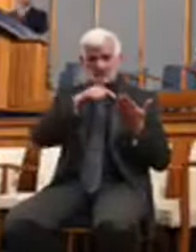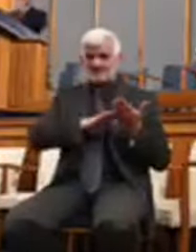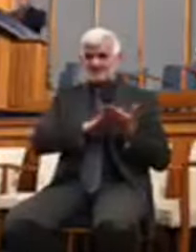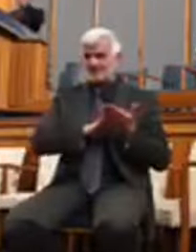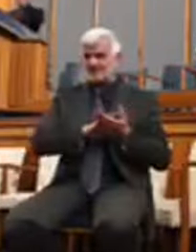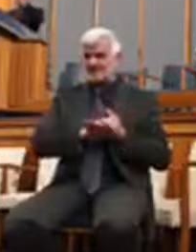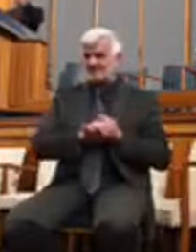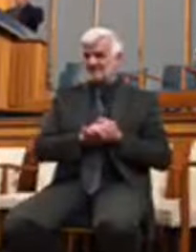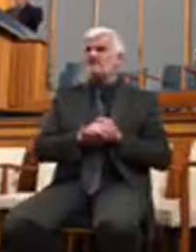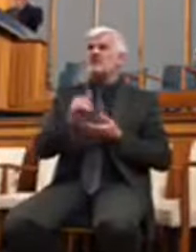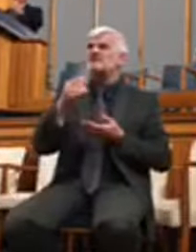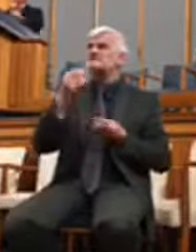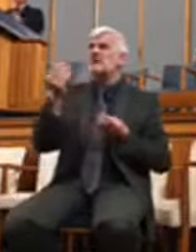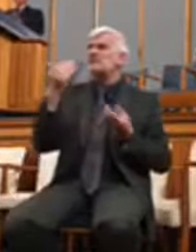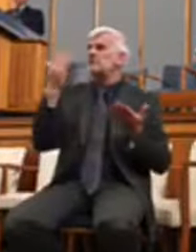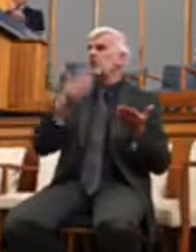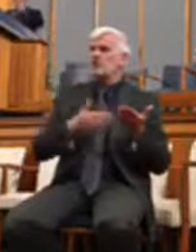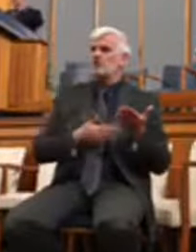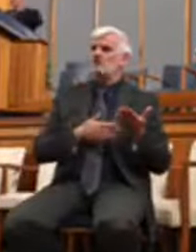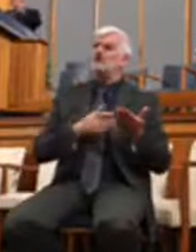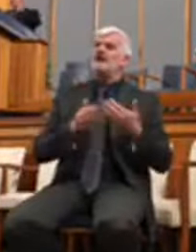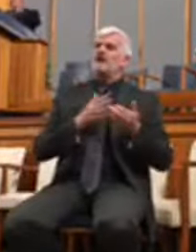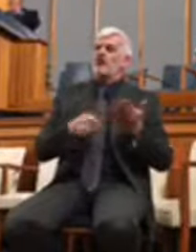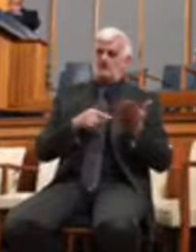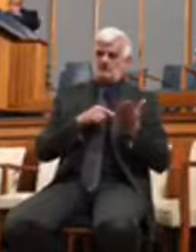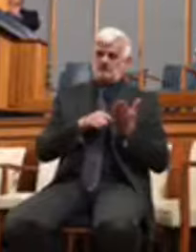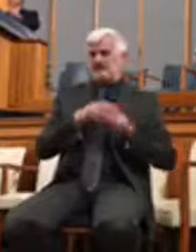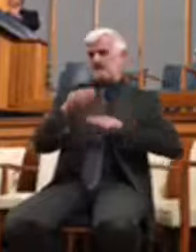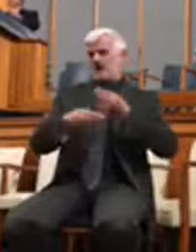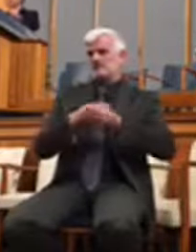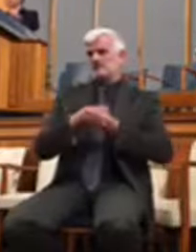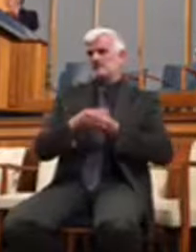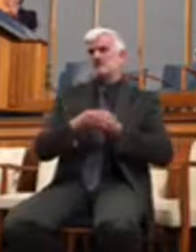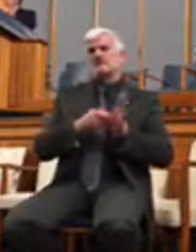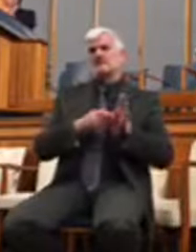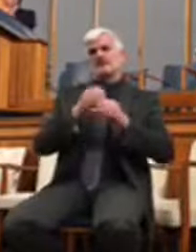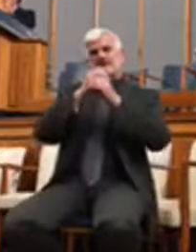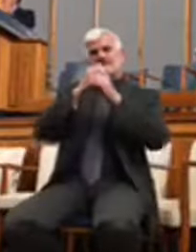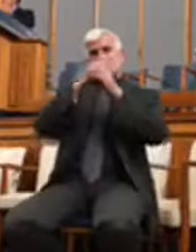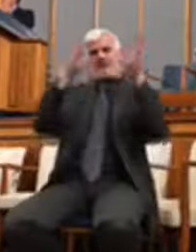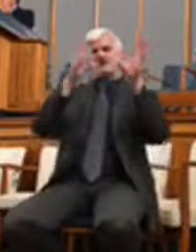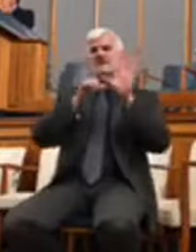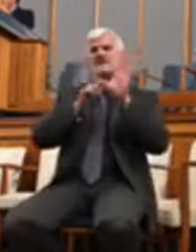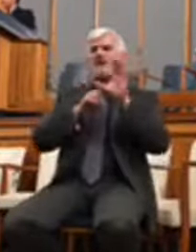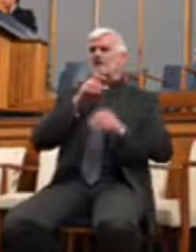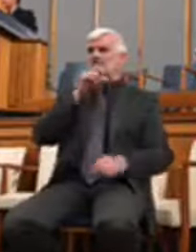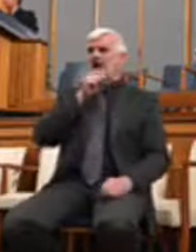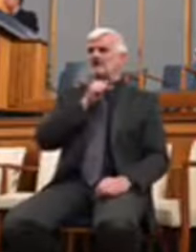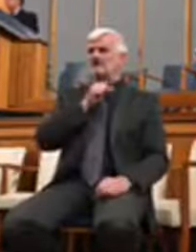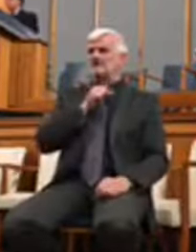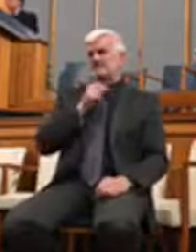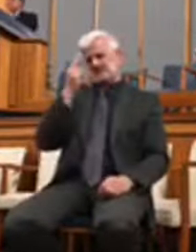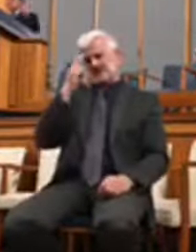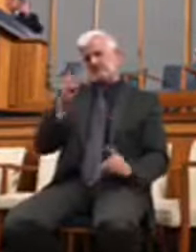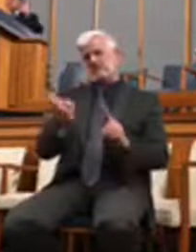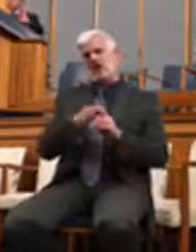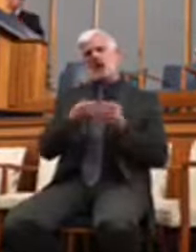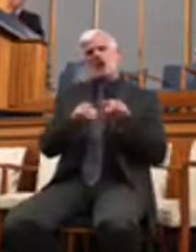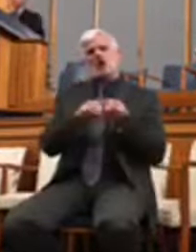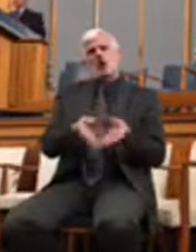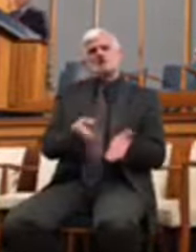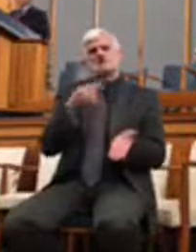but at least this is a key chapter. And there is a young man there, we call him the prodigal son. No time